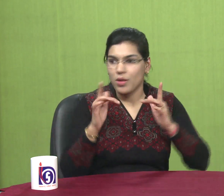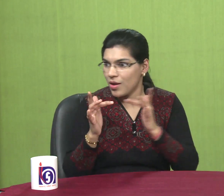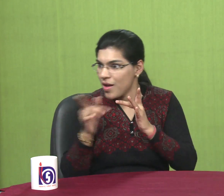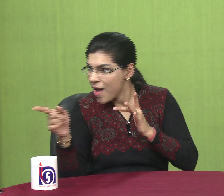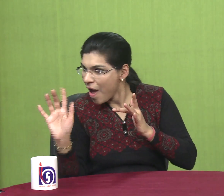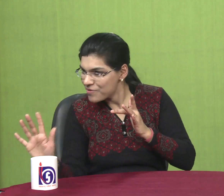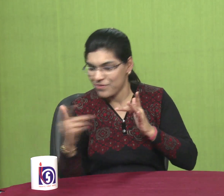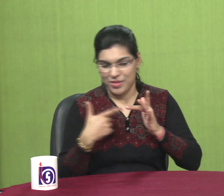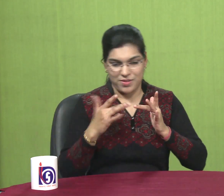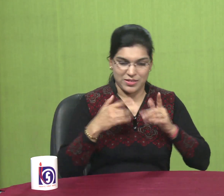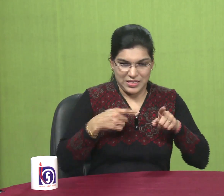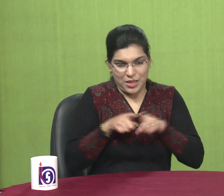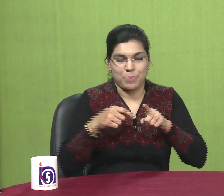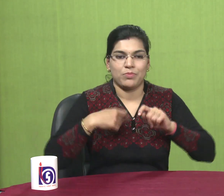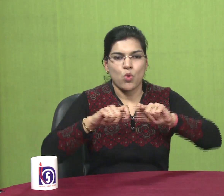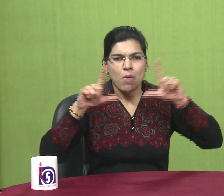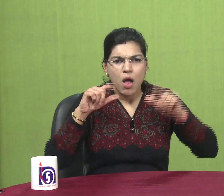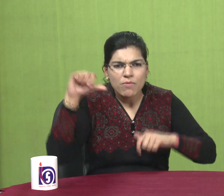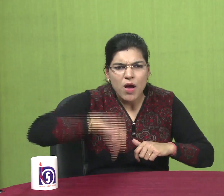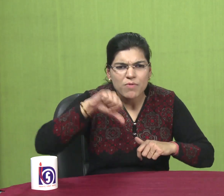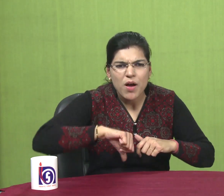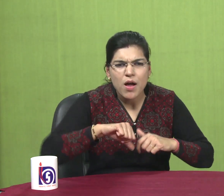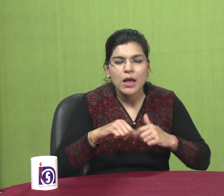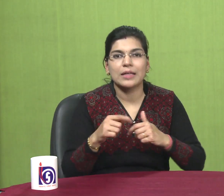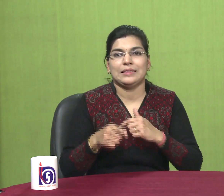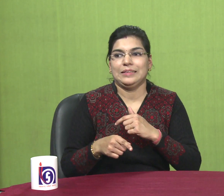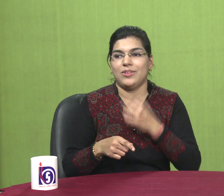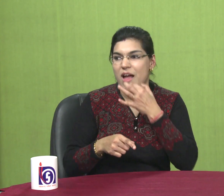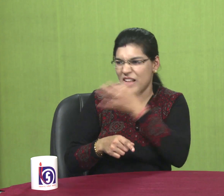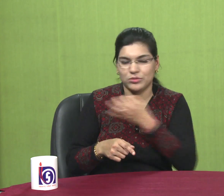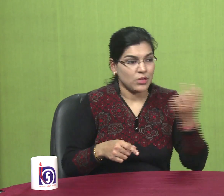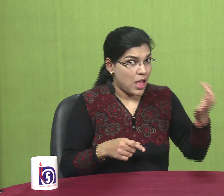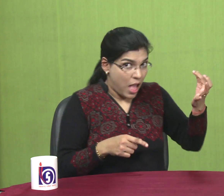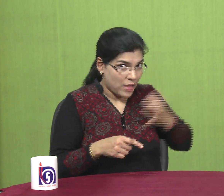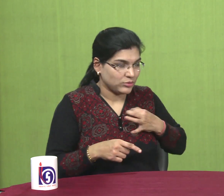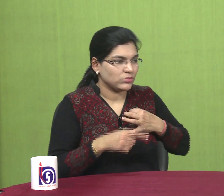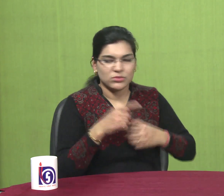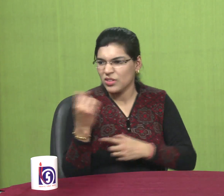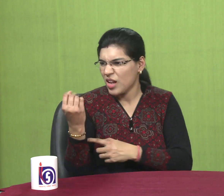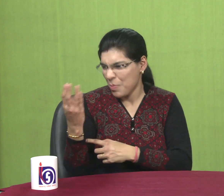it will not be able to be opened because of the IP address.